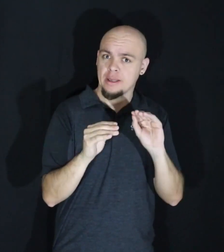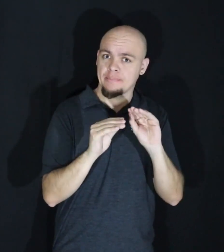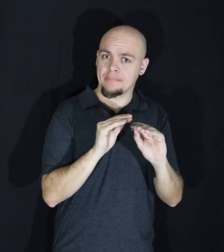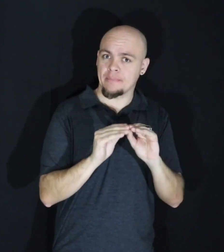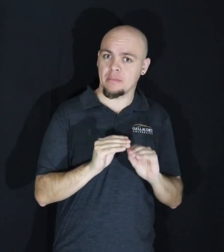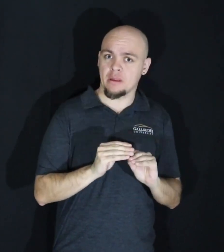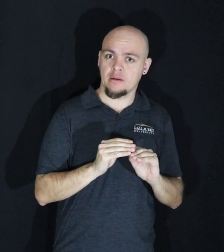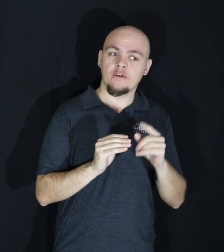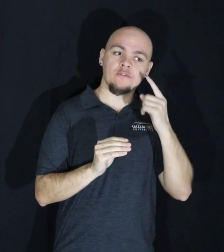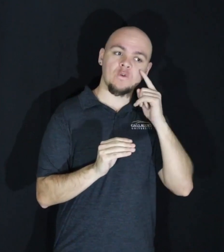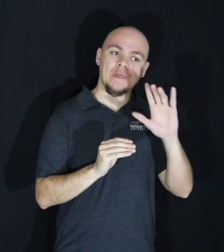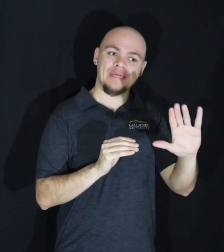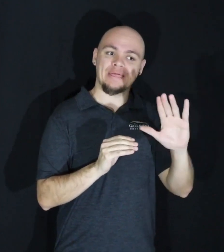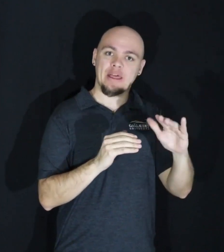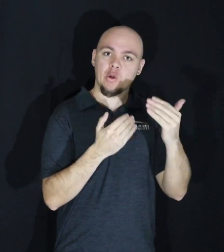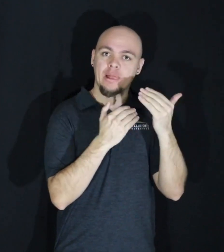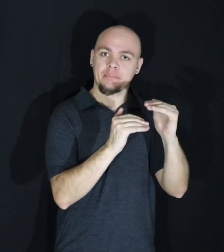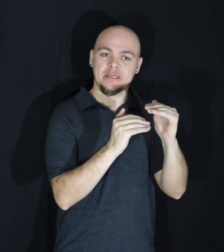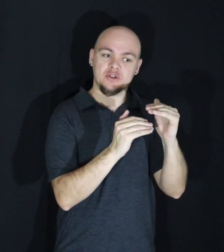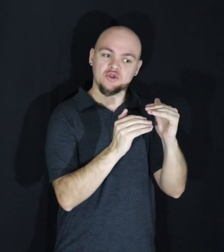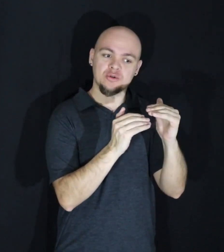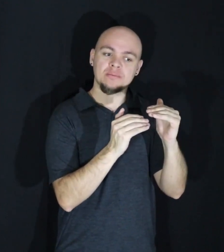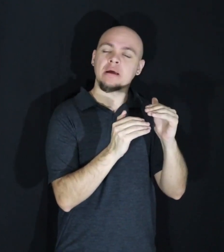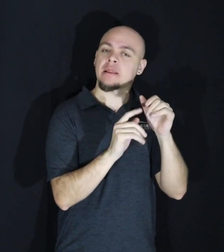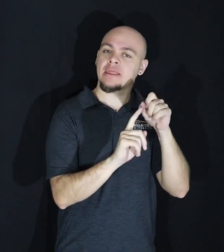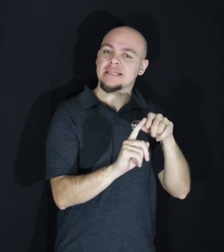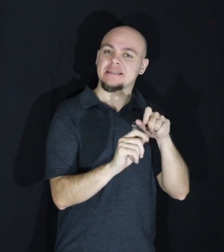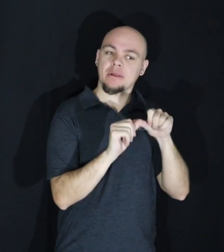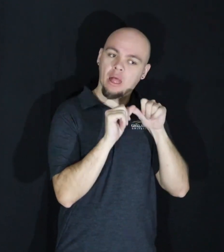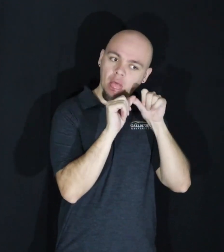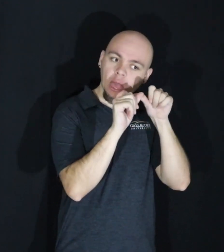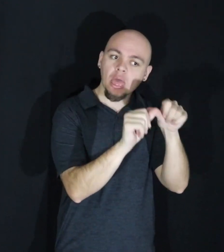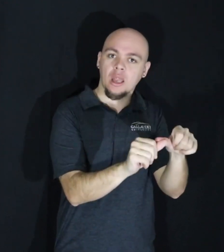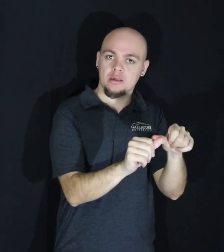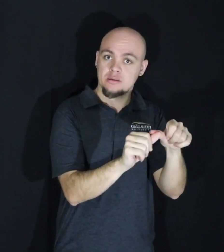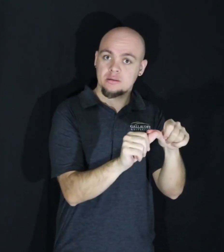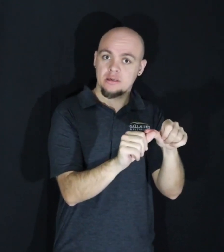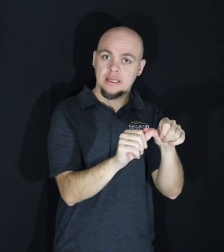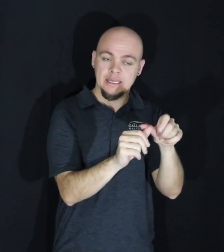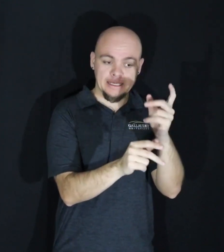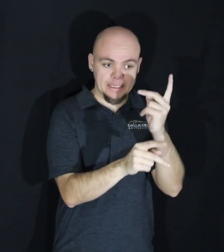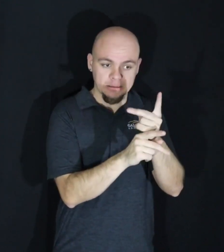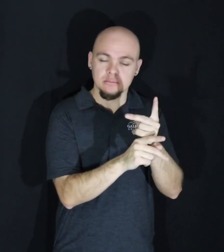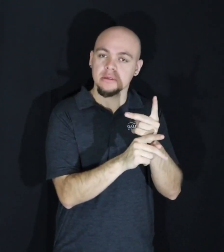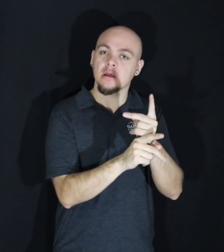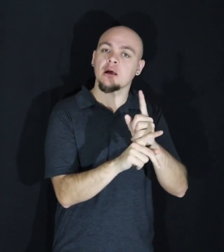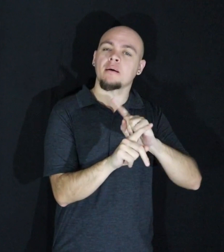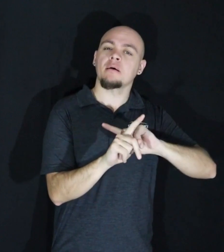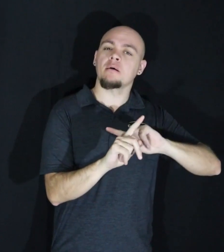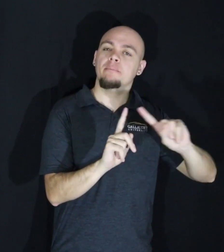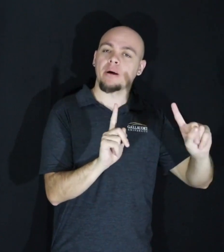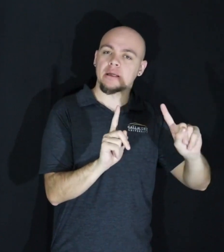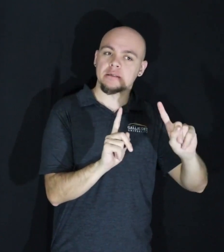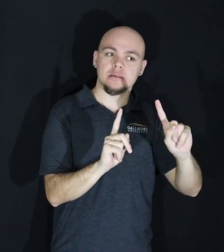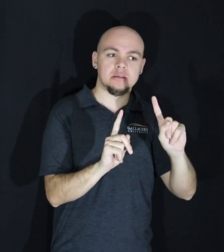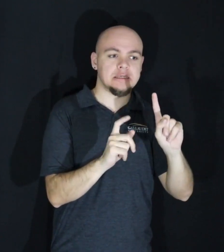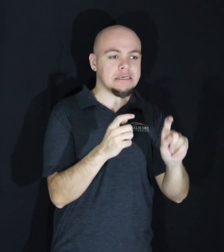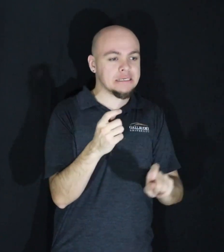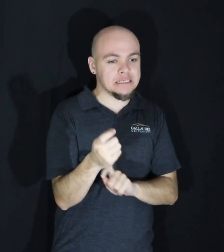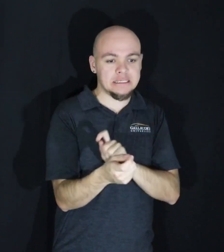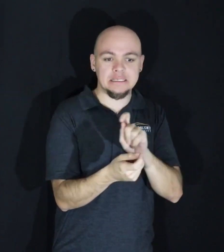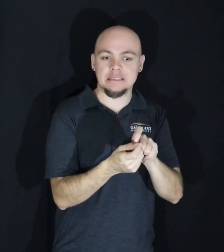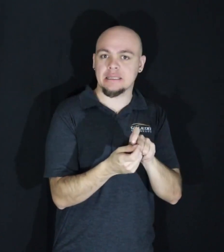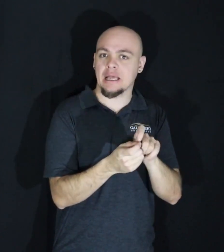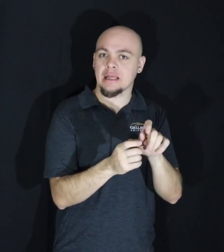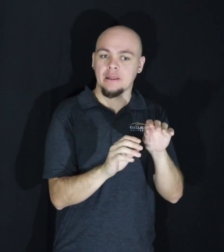an athlete's limitations that retains the stimulus of the original workout, but may not exactly have the